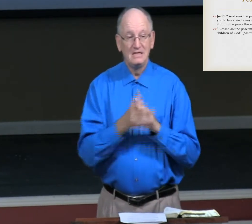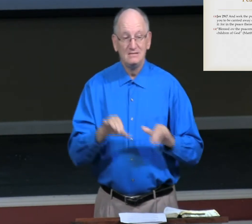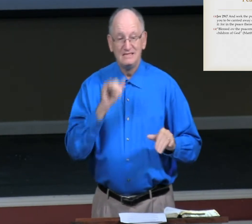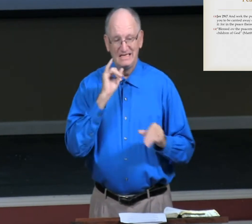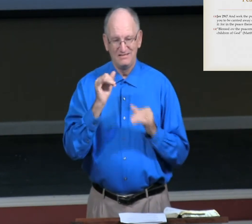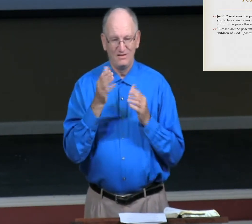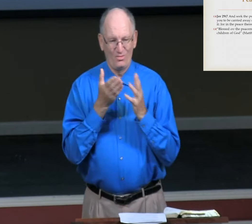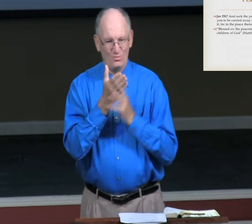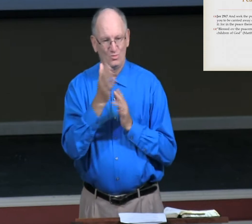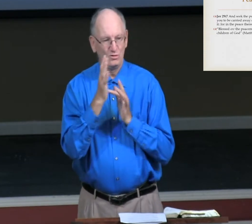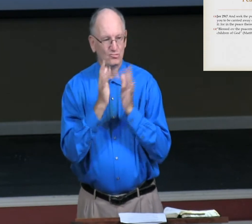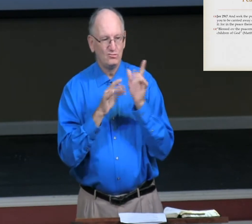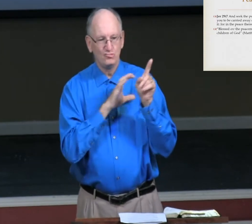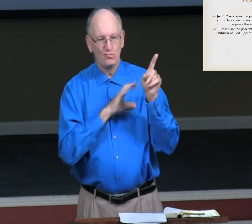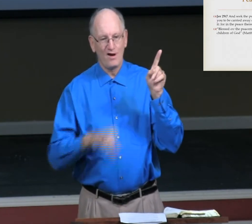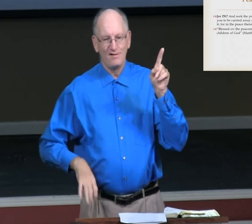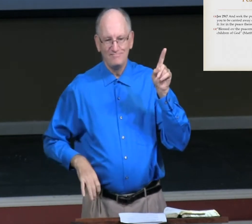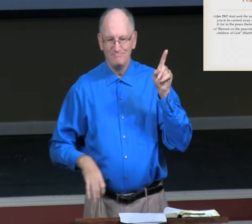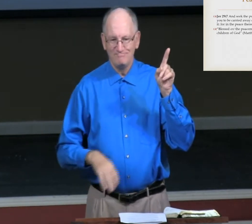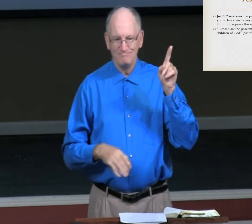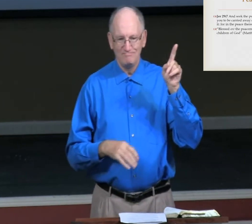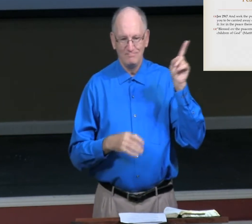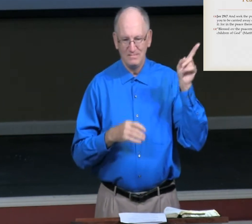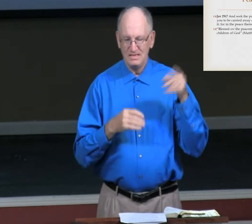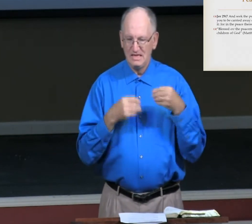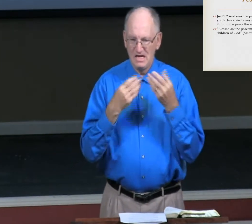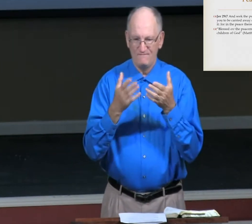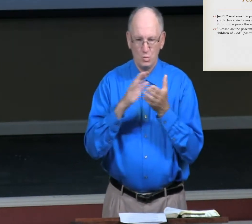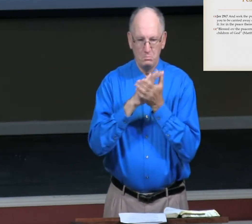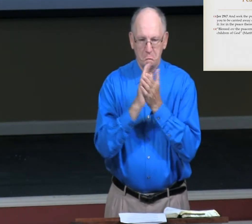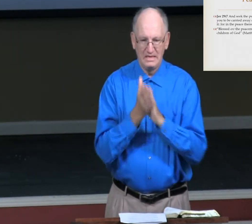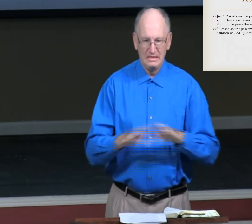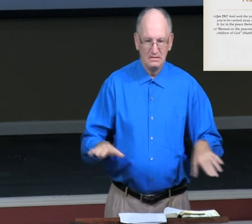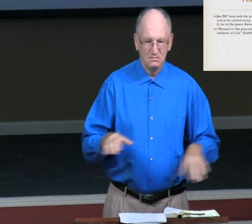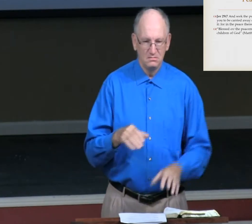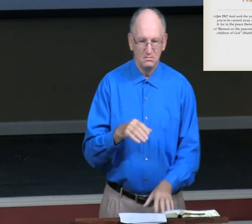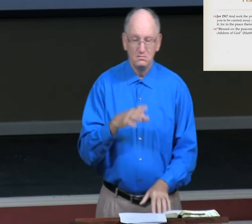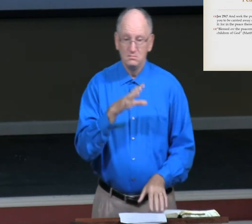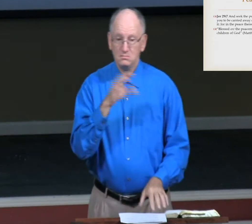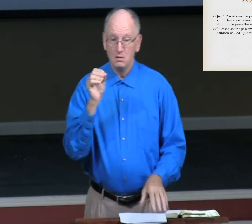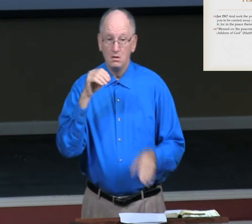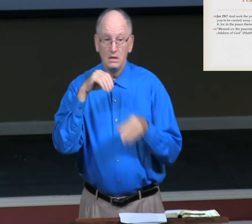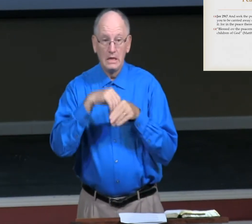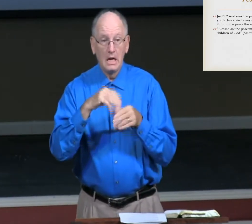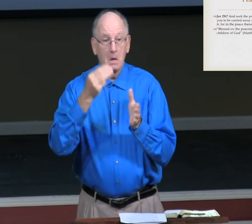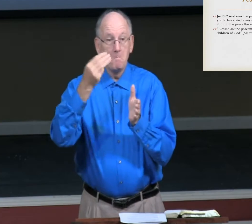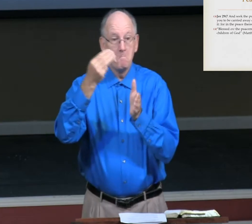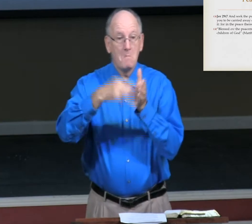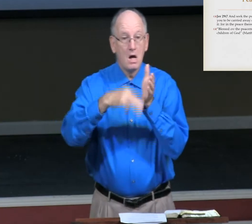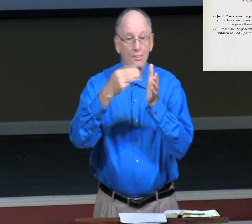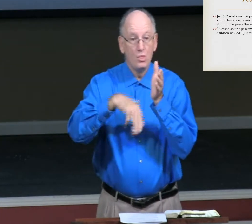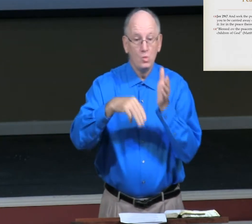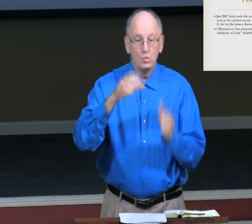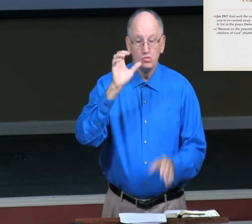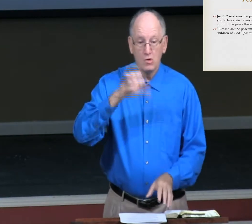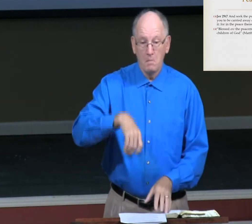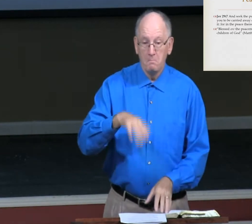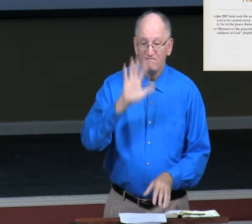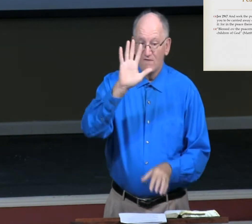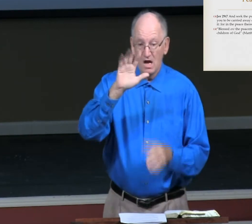The best peace that you can have is through Jesus Christ. He gives you peace. And in Matthew